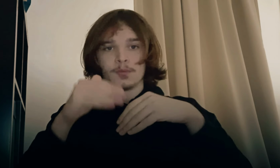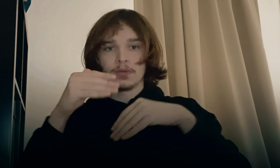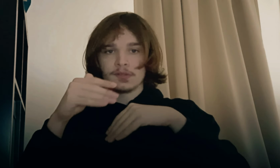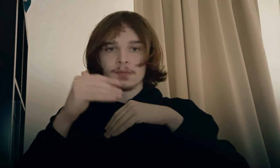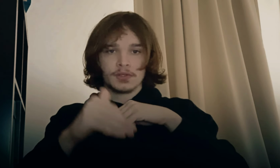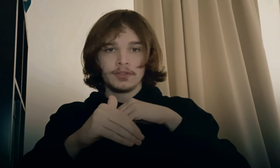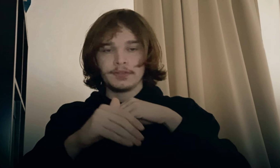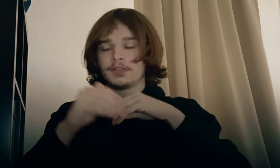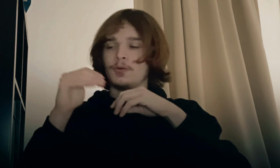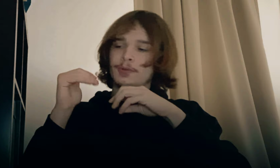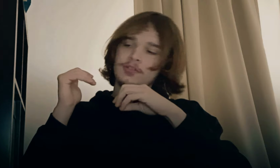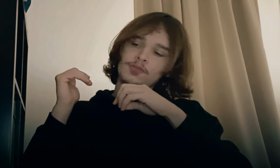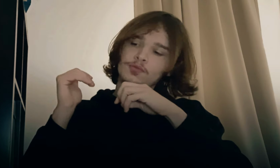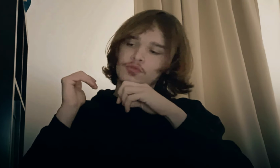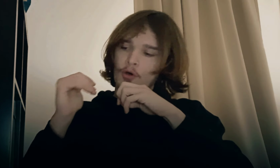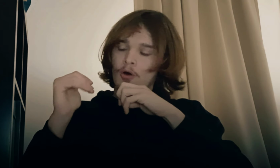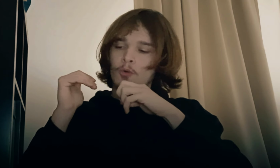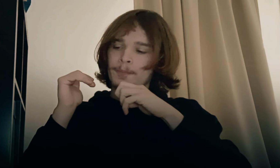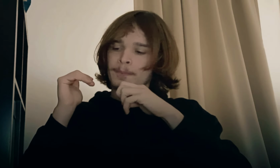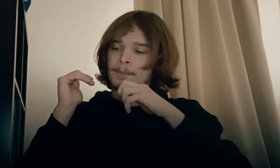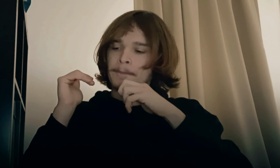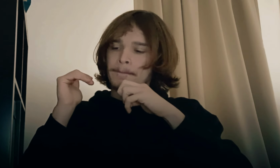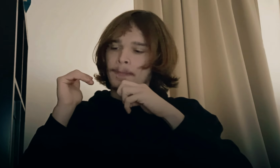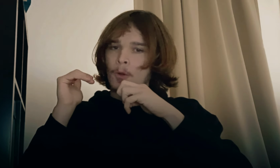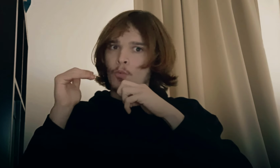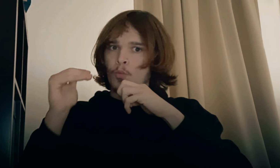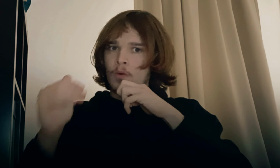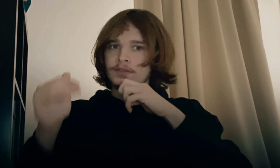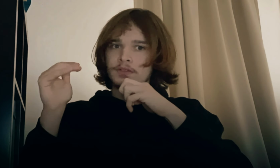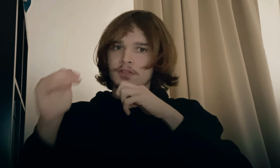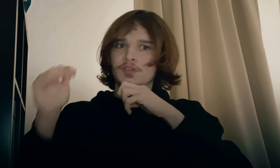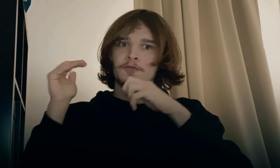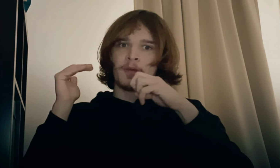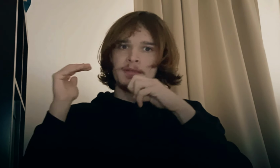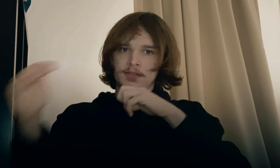what is masculinity, we need to know what is femininity.